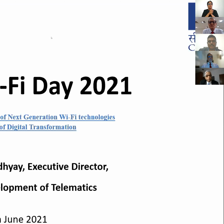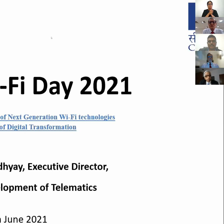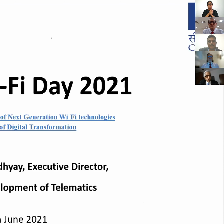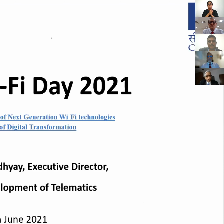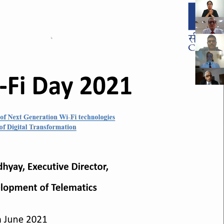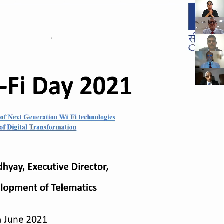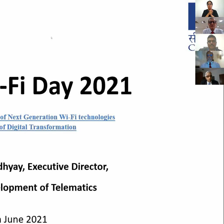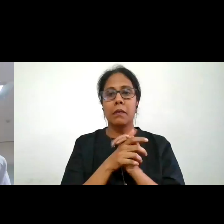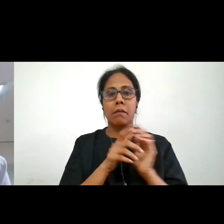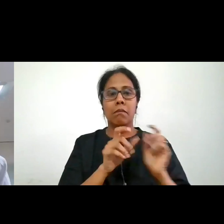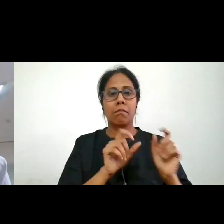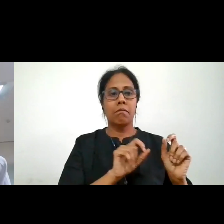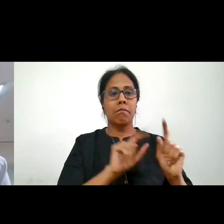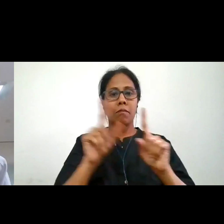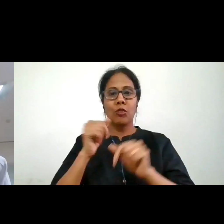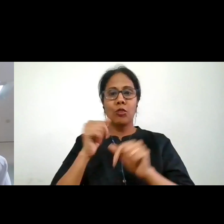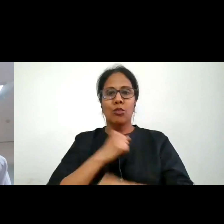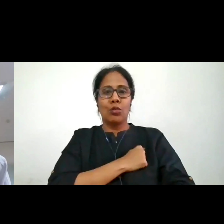Sorry about that.